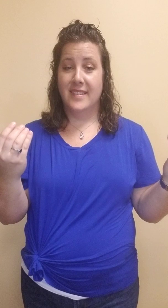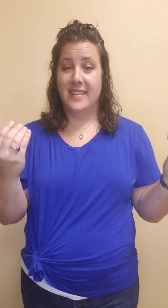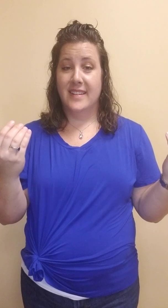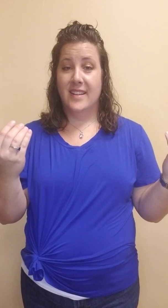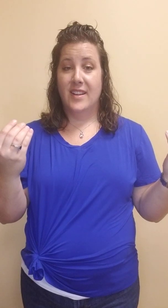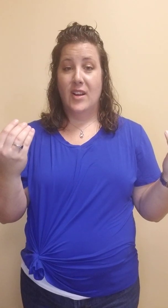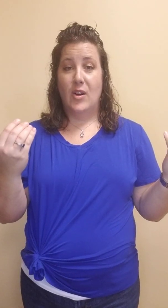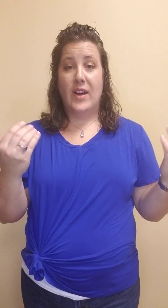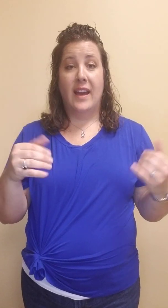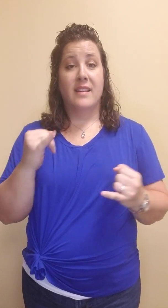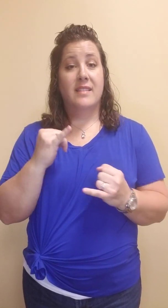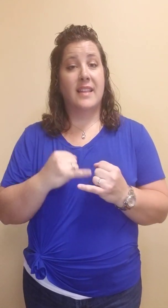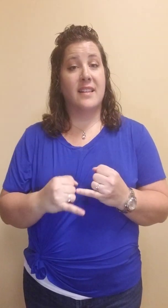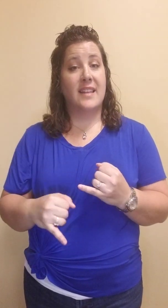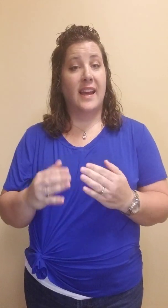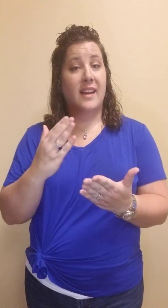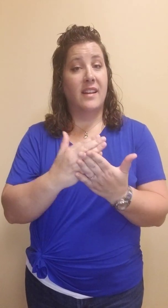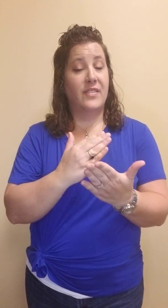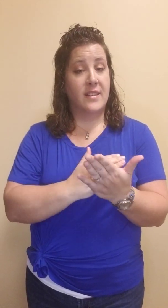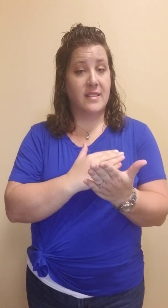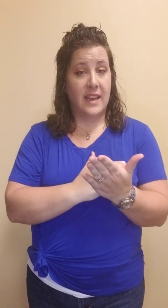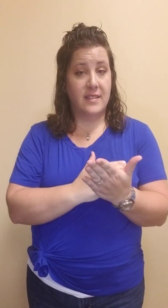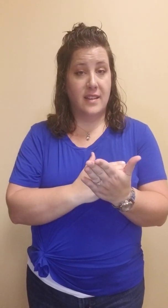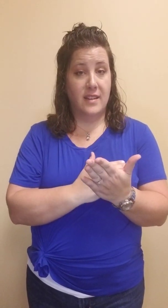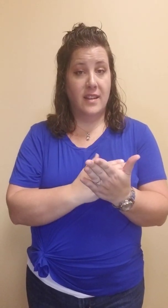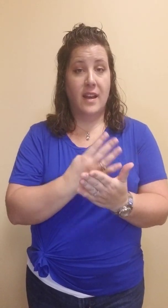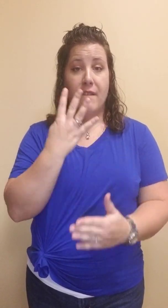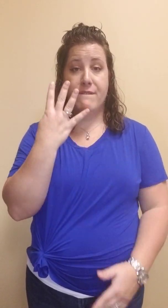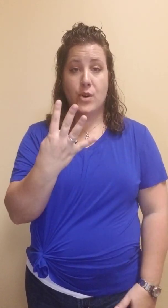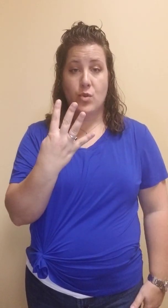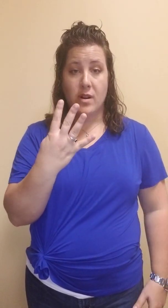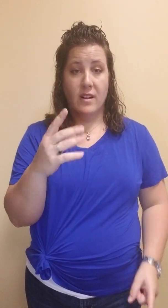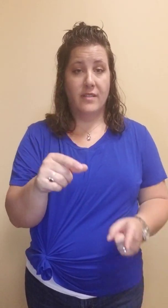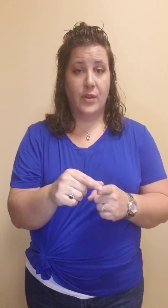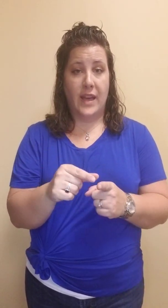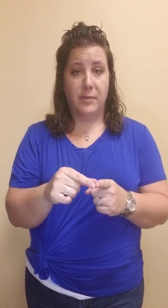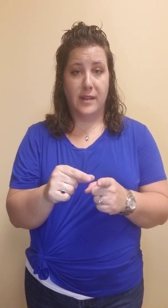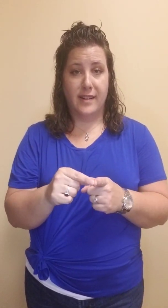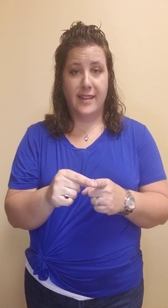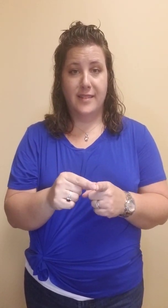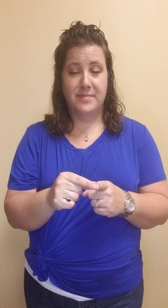Okay, that's the end of this lesson for vocabulary.